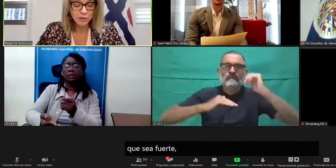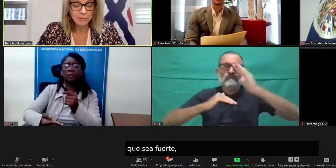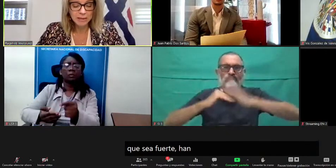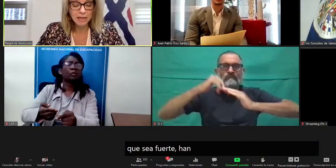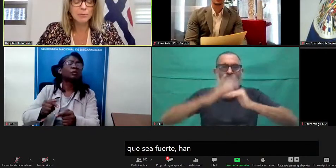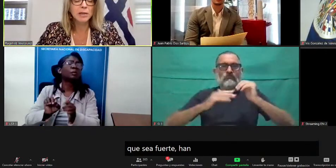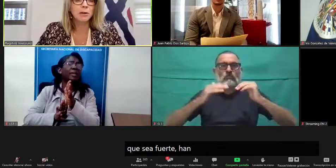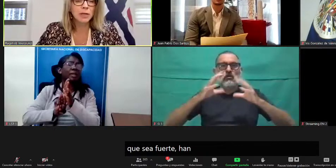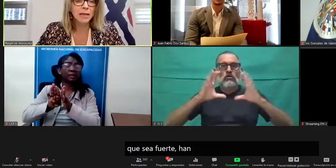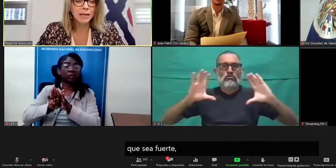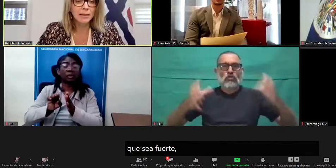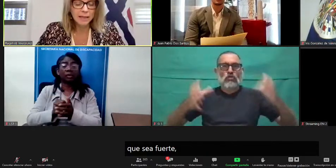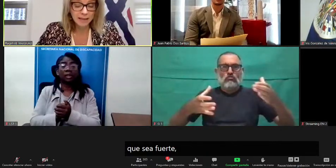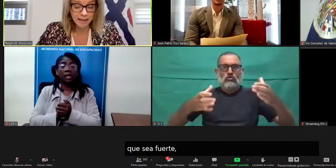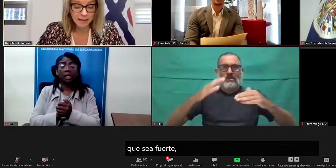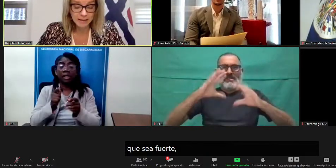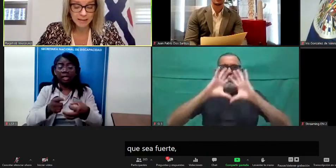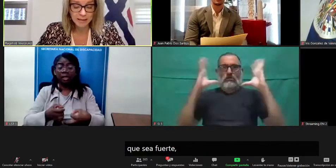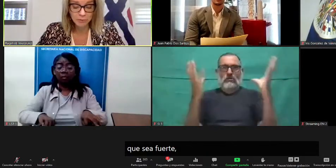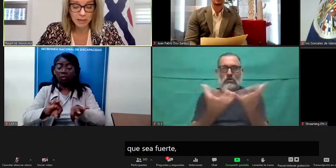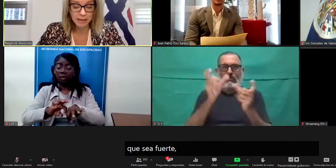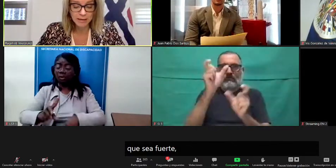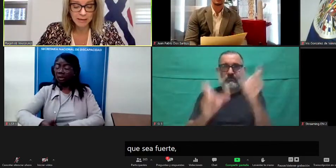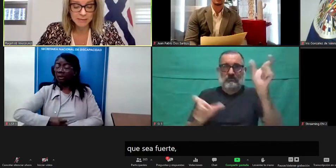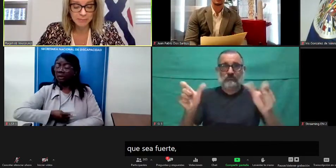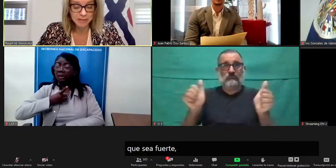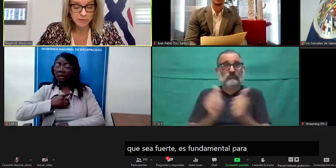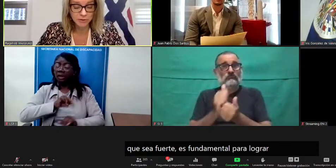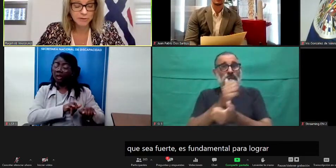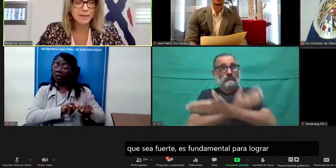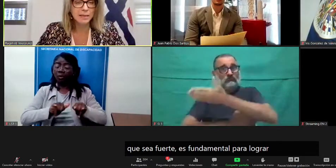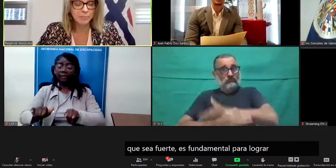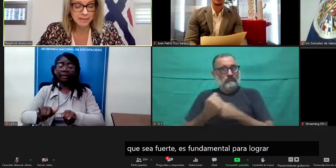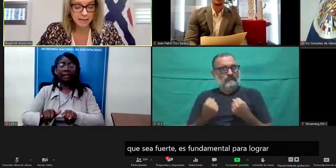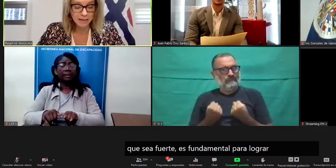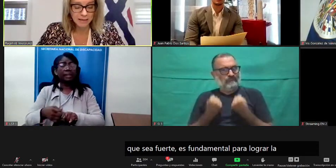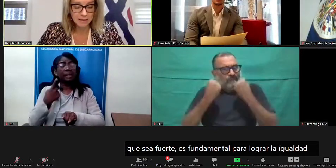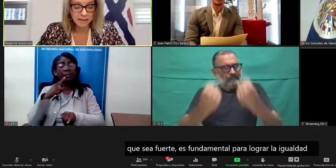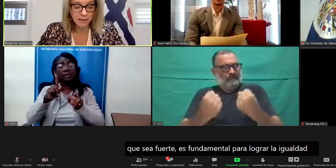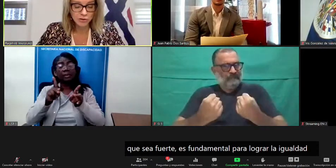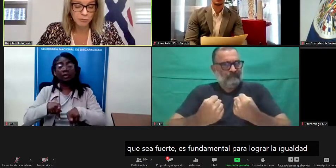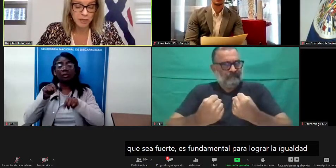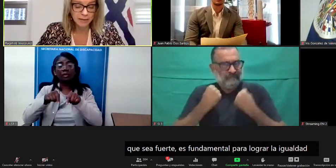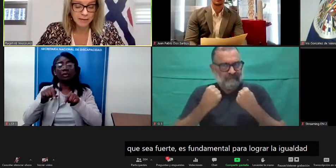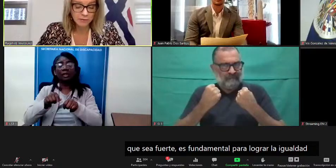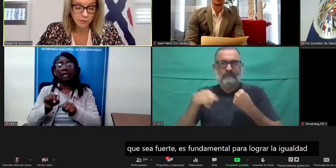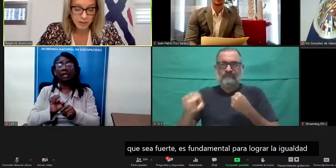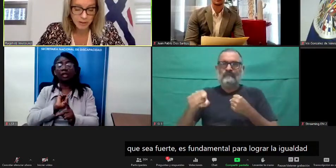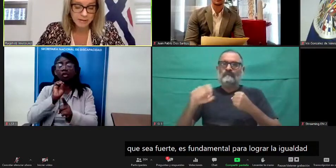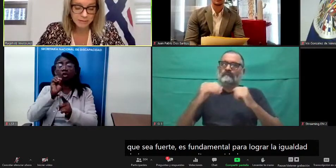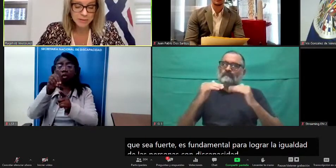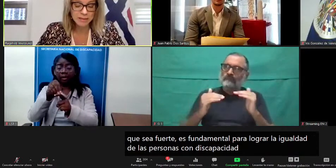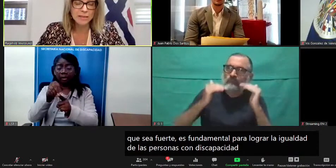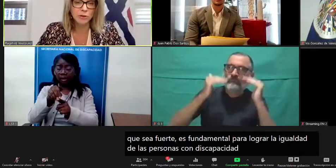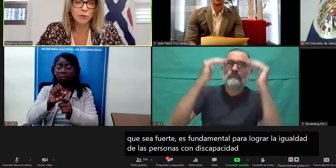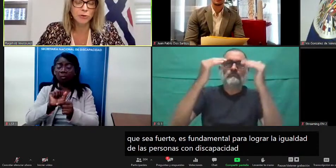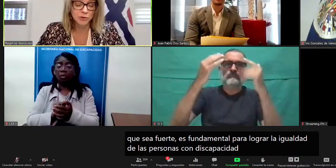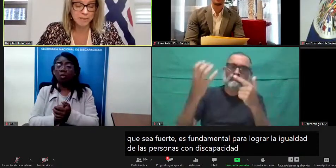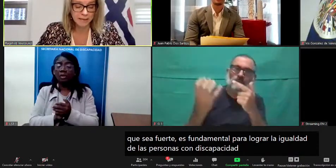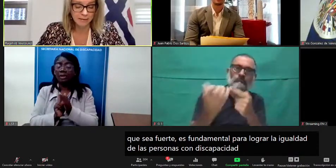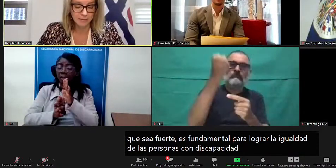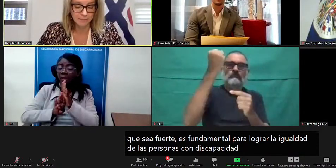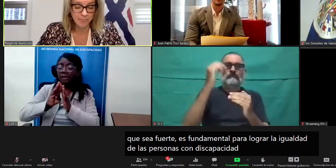and heterogeneous it is also fundamental to have this to get dignity and the